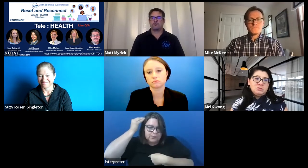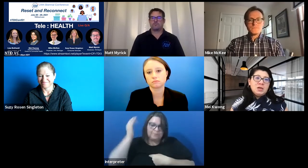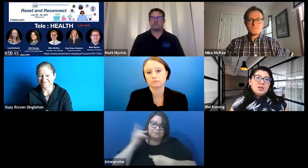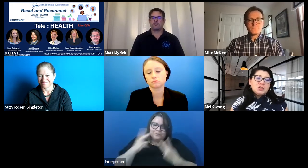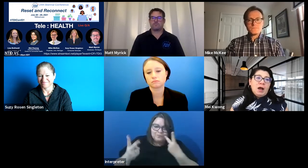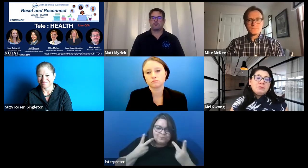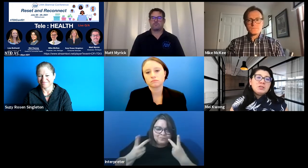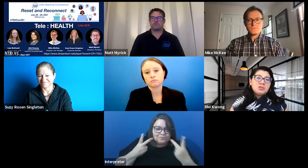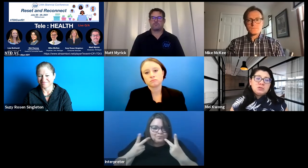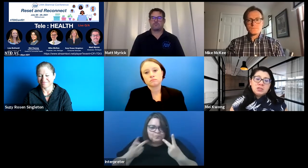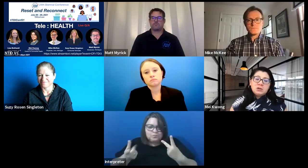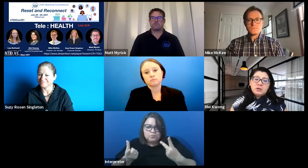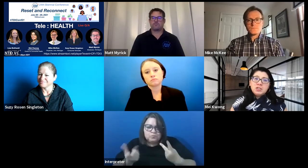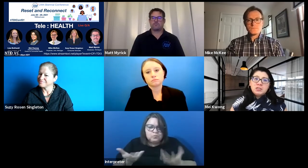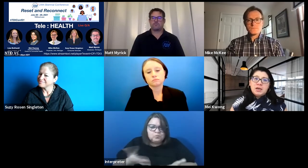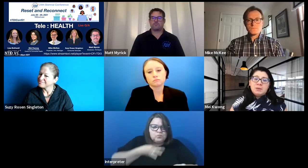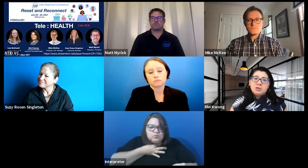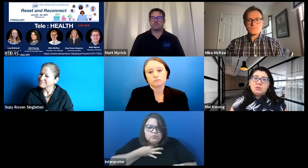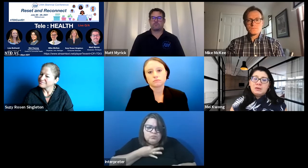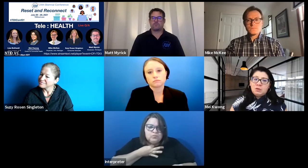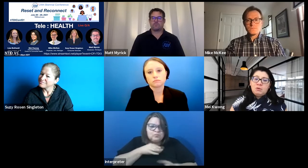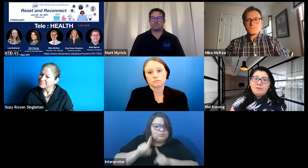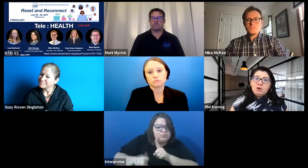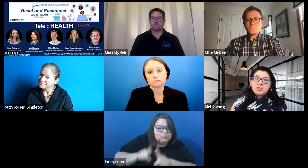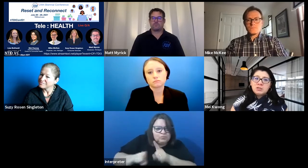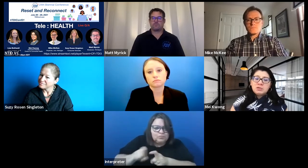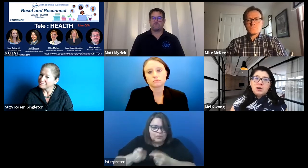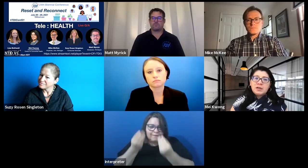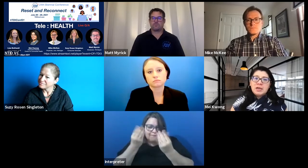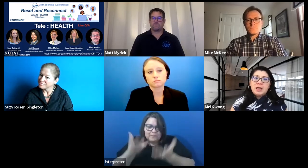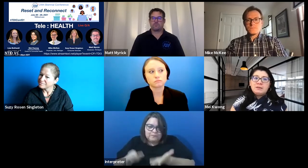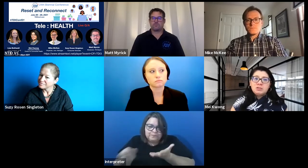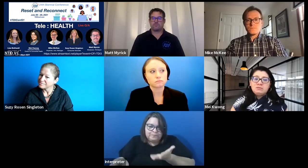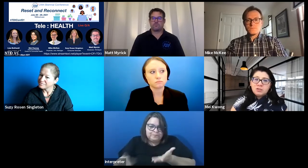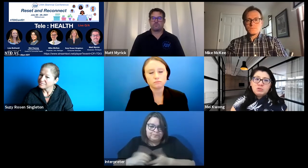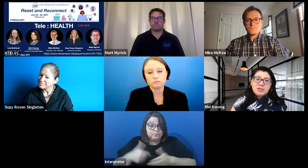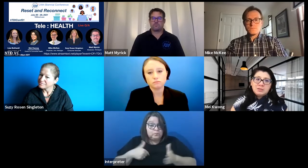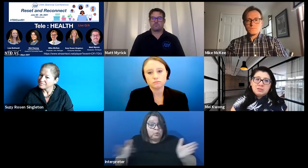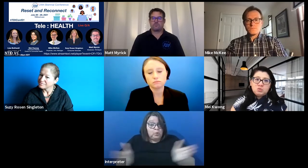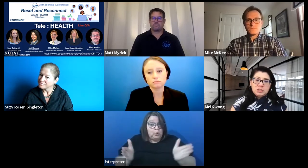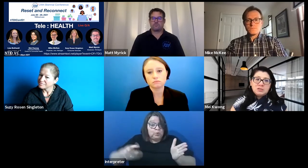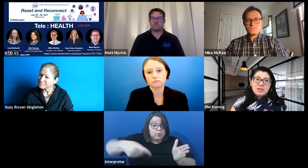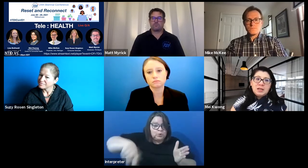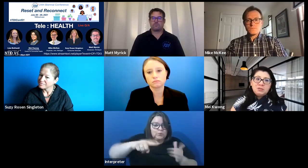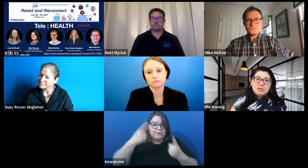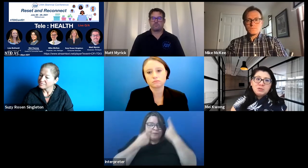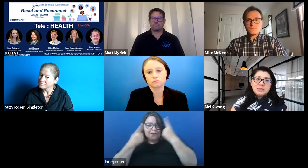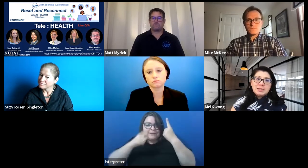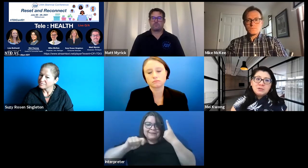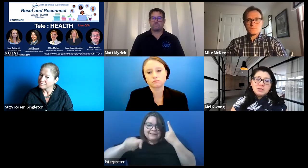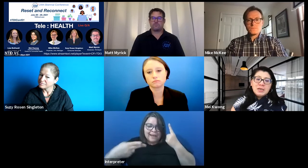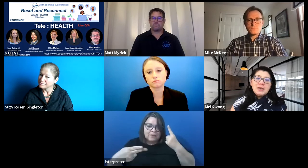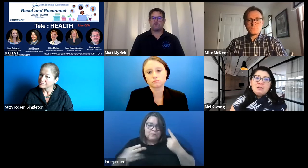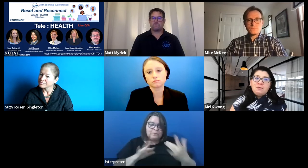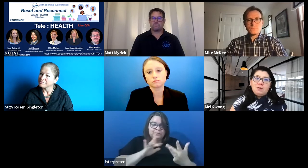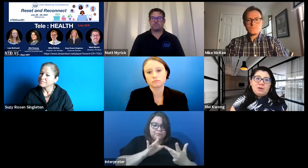into. So I really do encourage you, if you have questions regarding telehealth, to first reach out to those regional telehealth resource